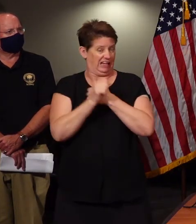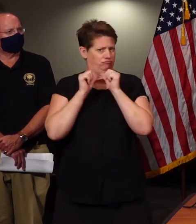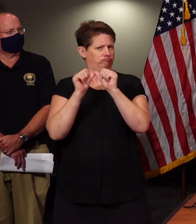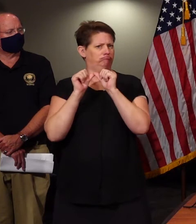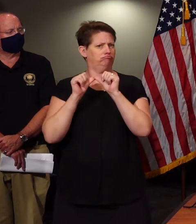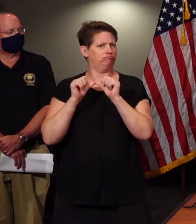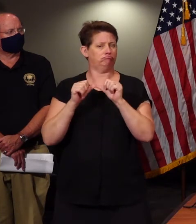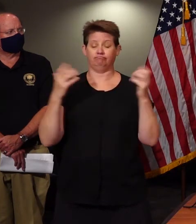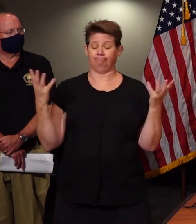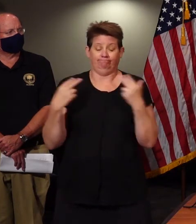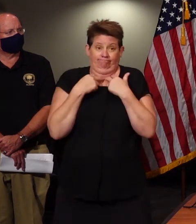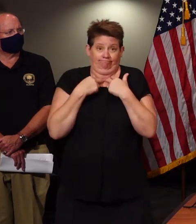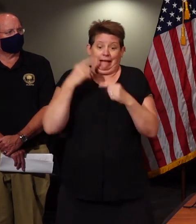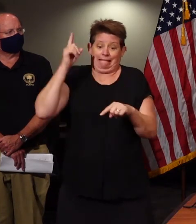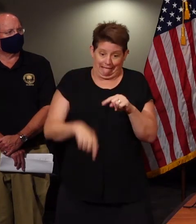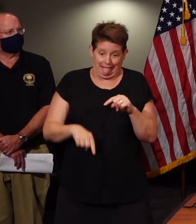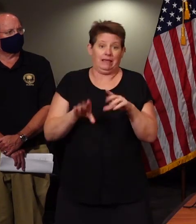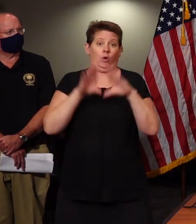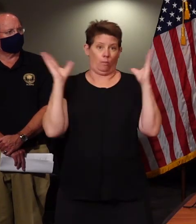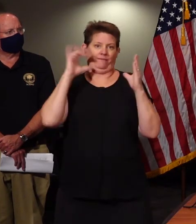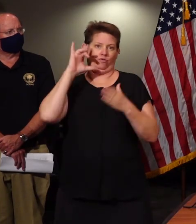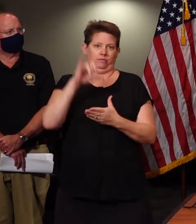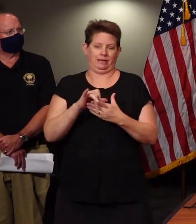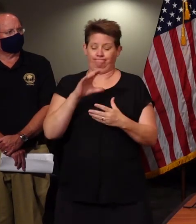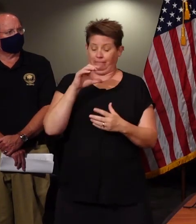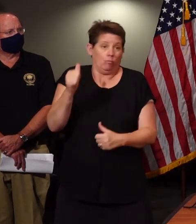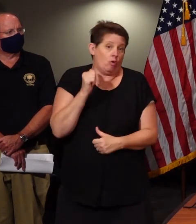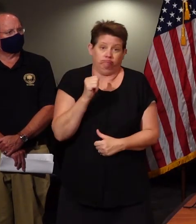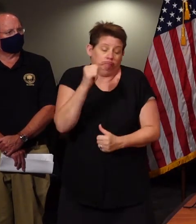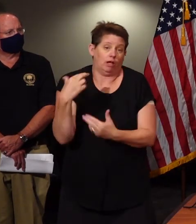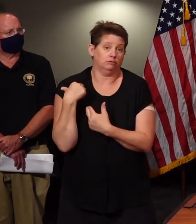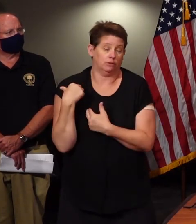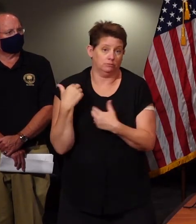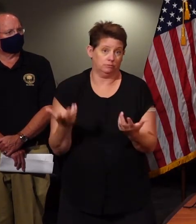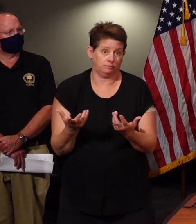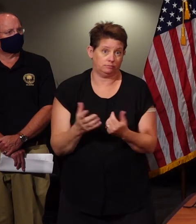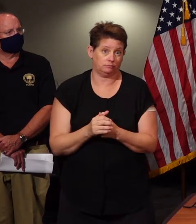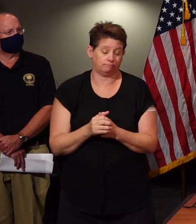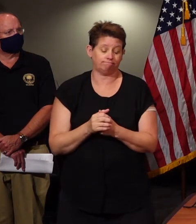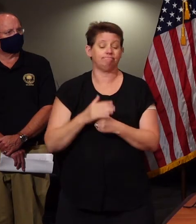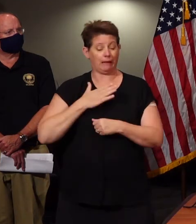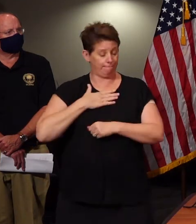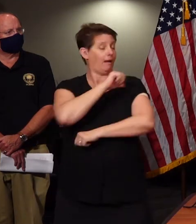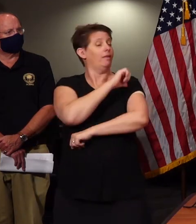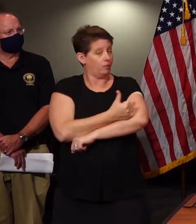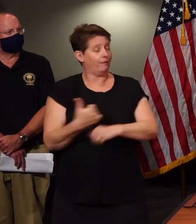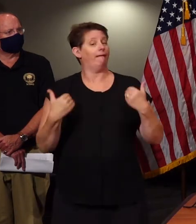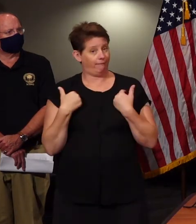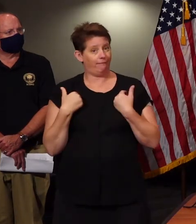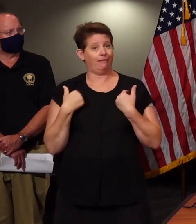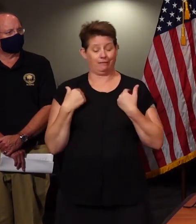persists. I can't do it. I won't do it. It would not be responsible. And under the authority vested in me, I